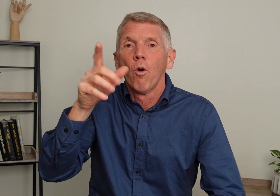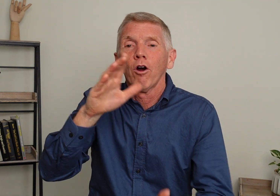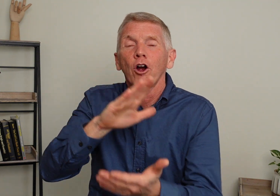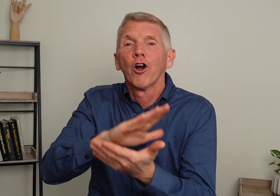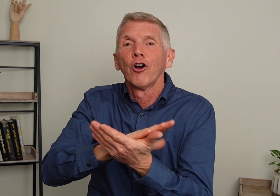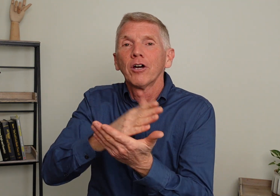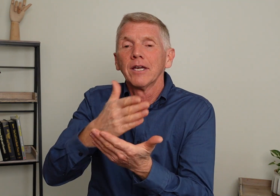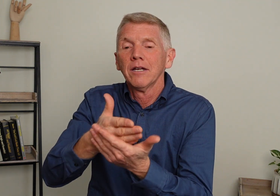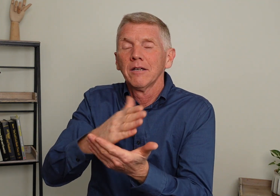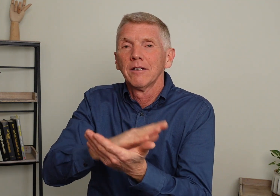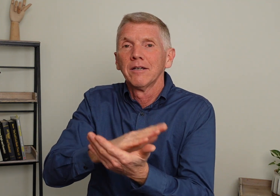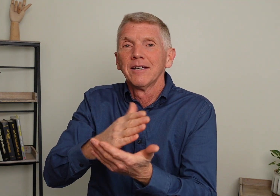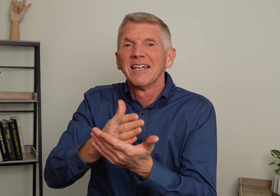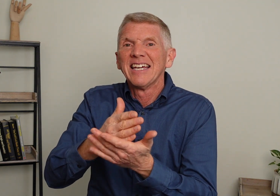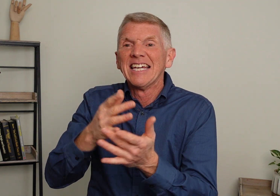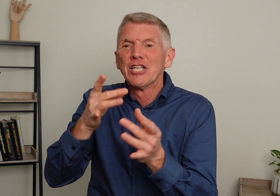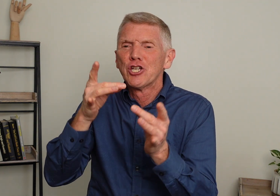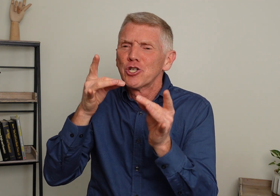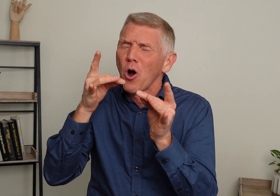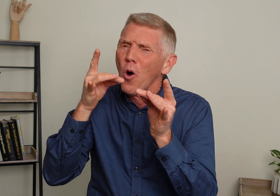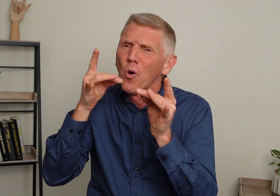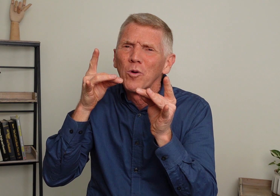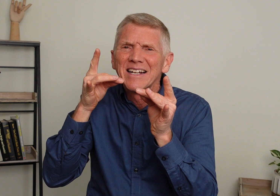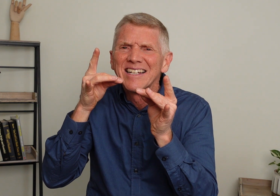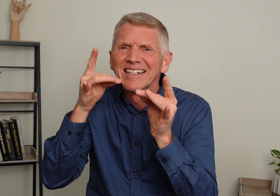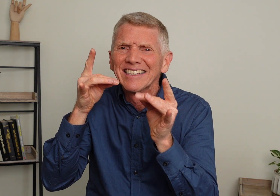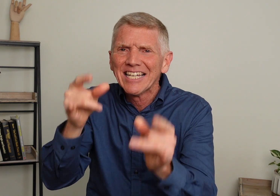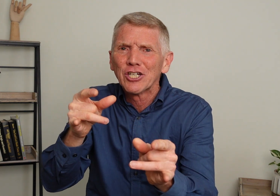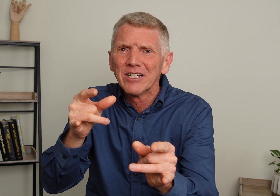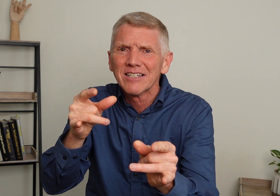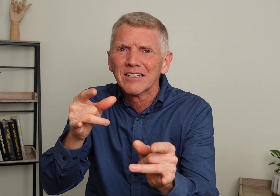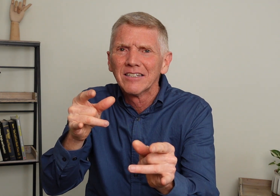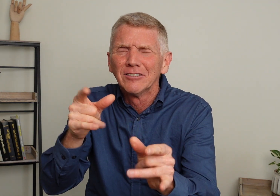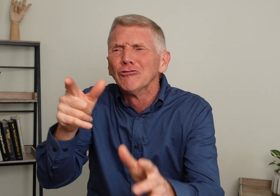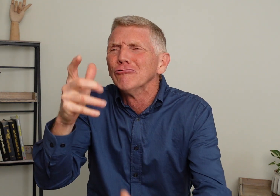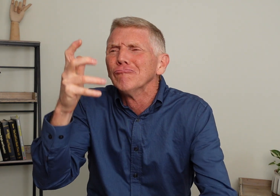Your cooking is so delicious.